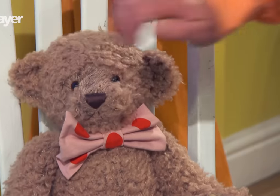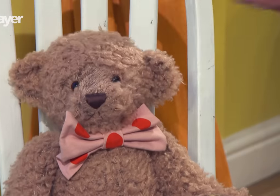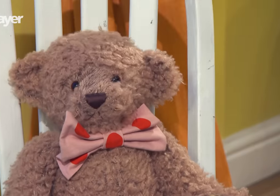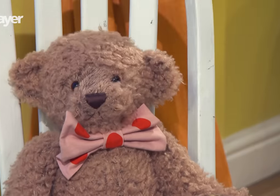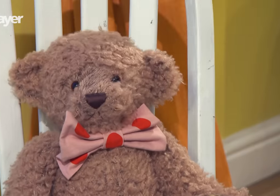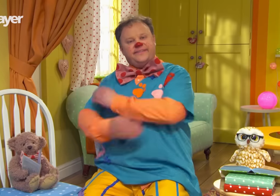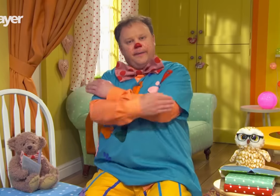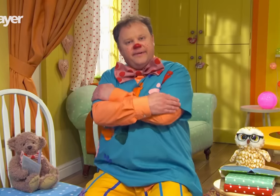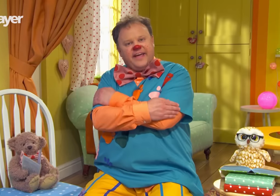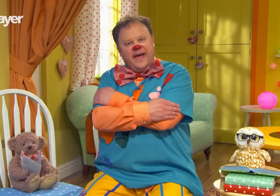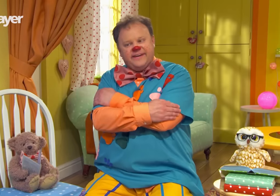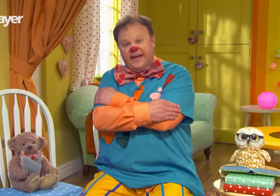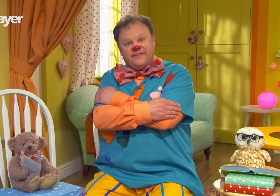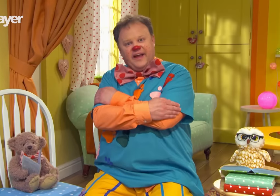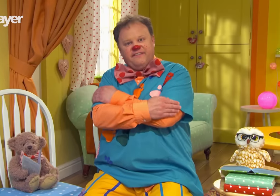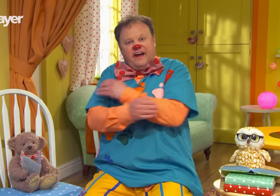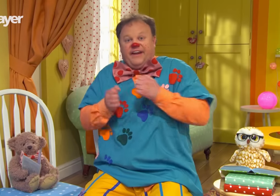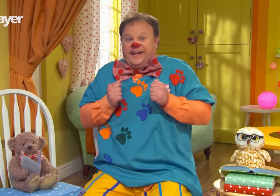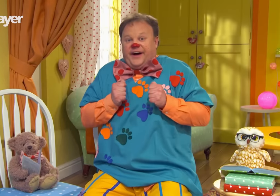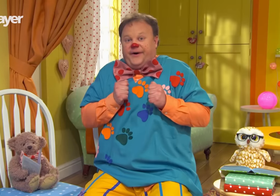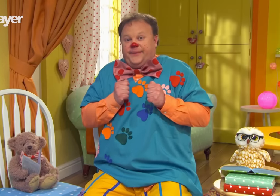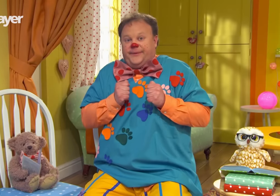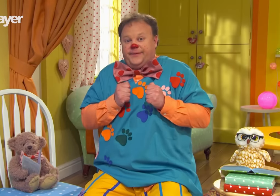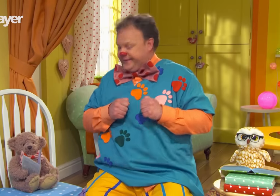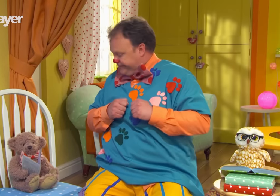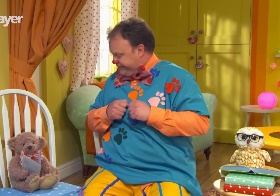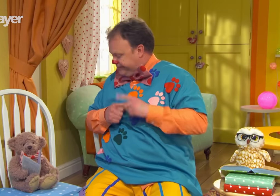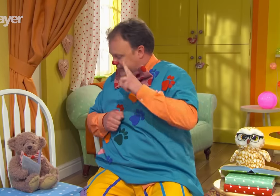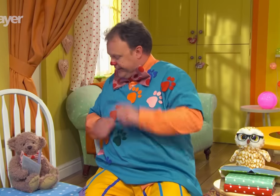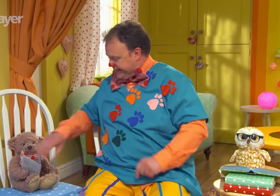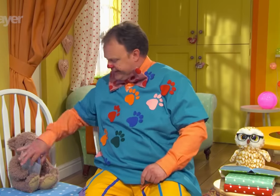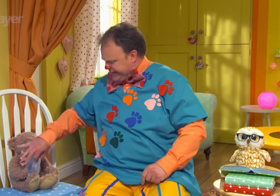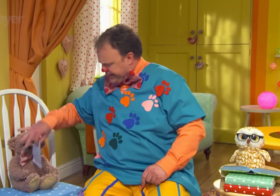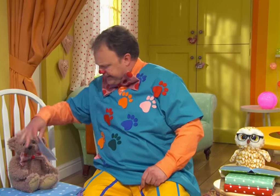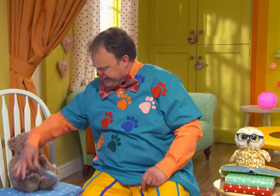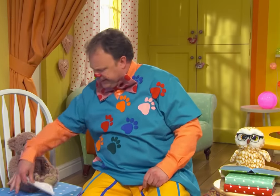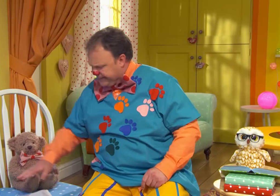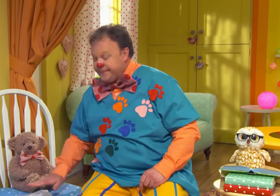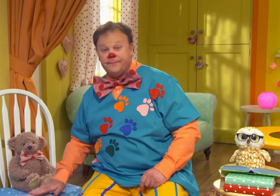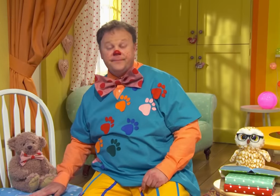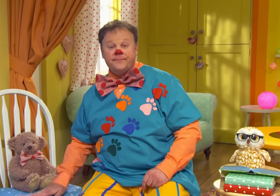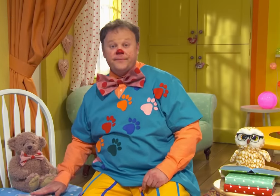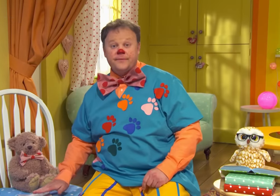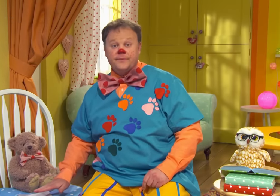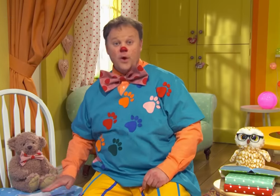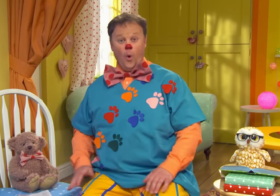Yes! Tumble Ted is feeling very cold. Why don't you check his temperature, Mr. Tumble?